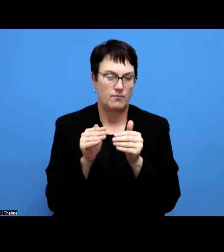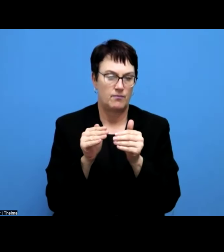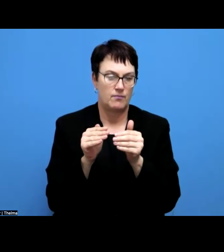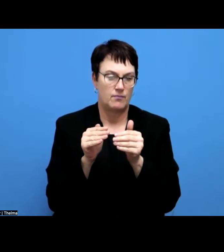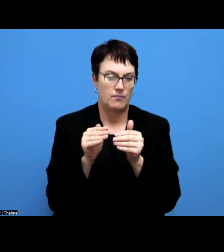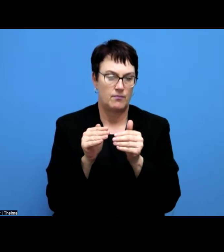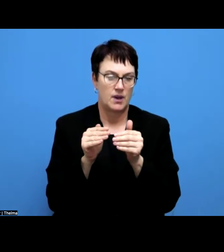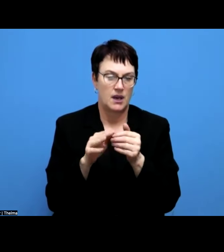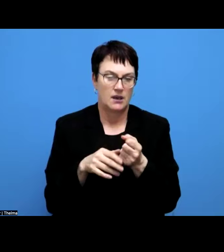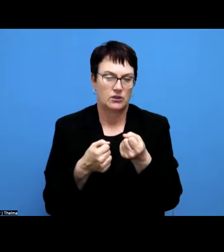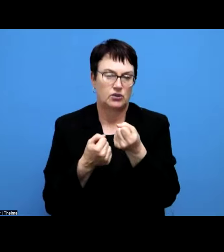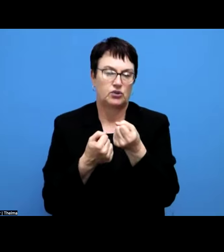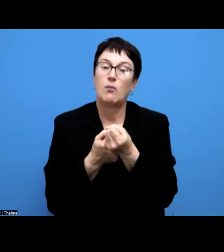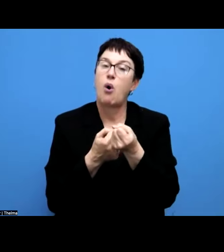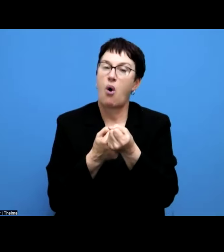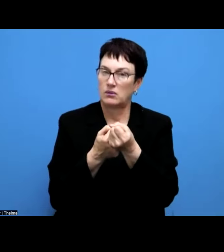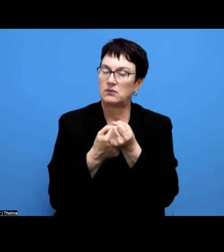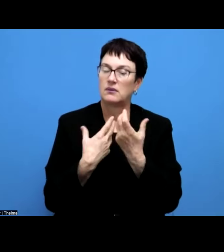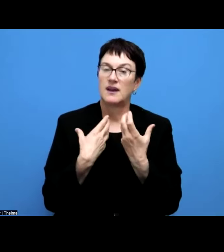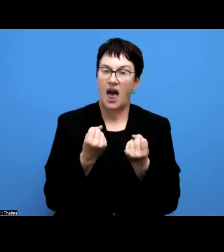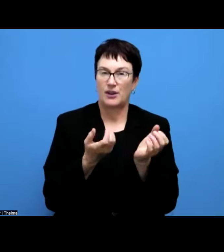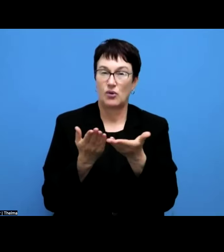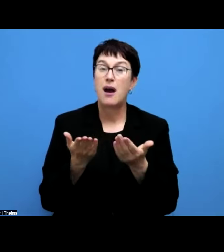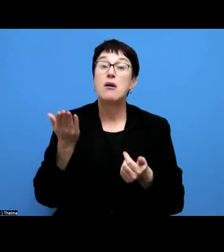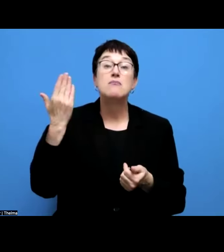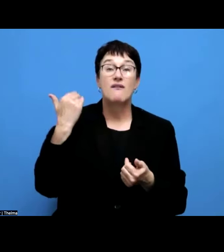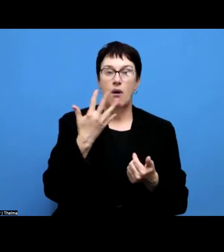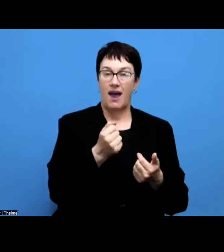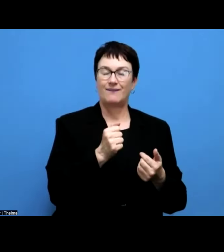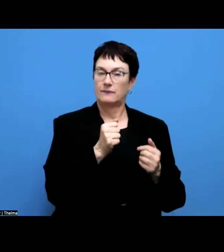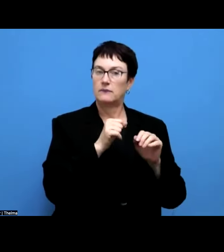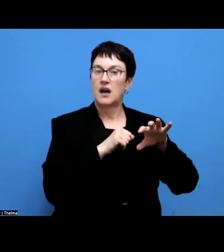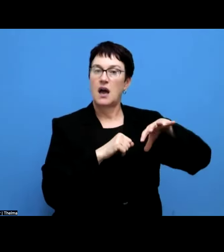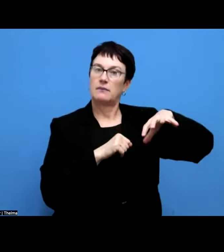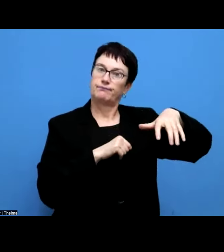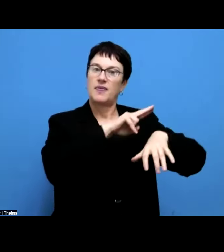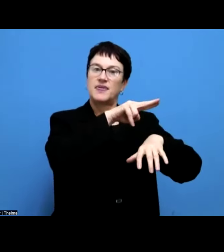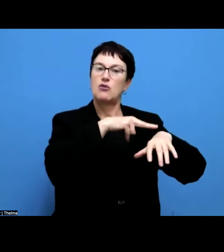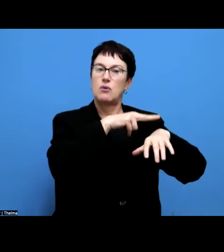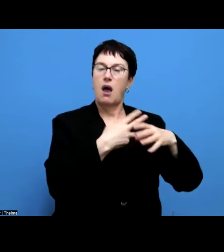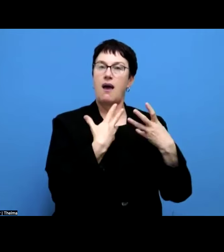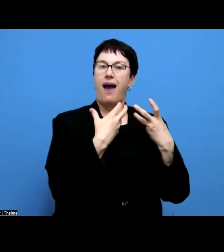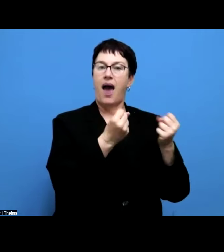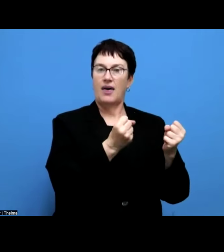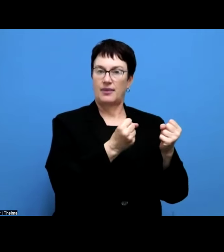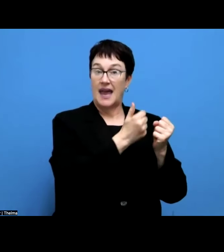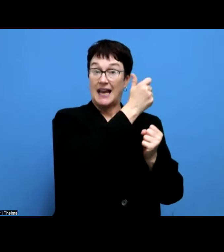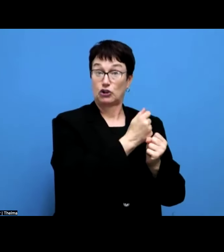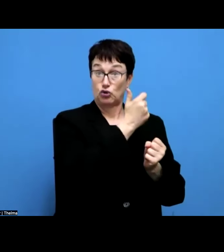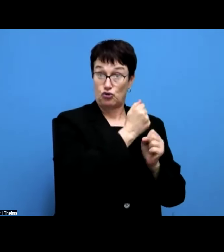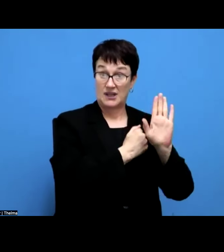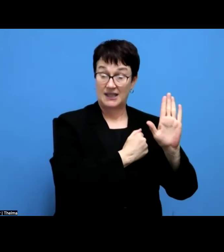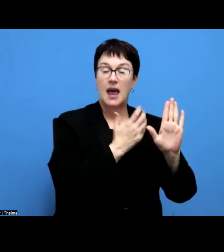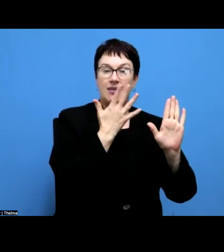the health insurance, national health insurance, which was translated and transformed to the